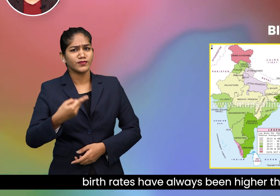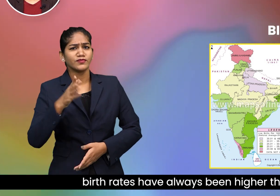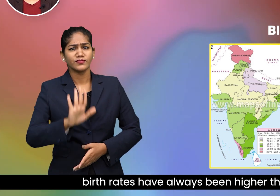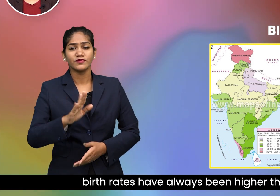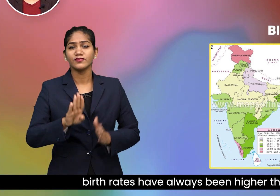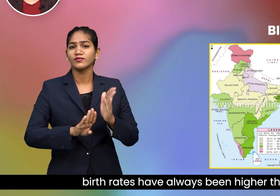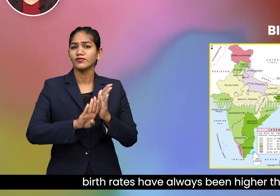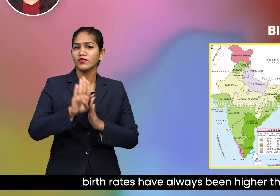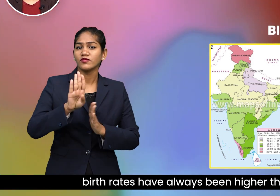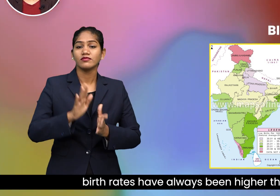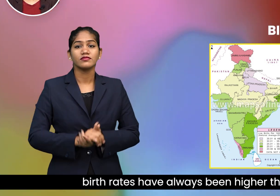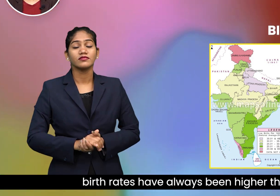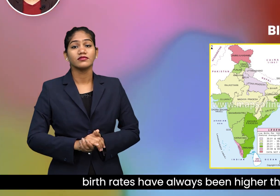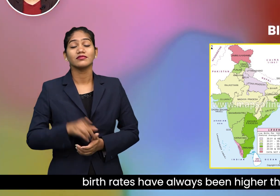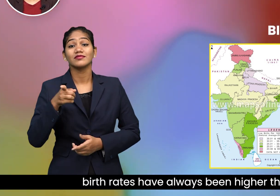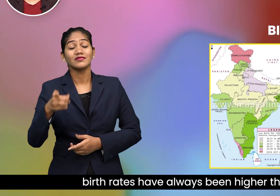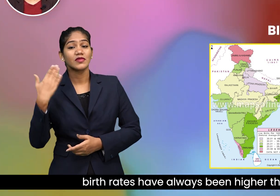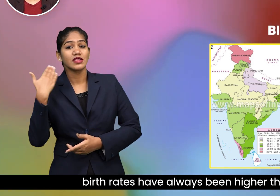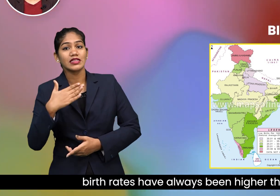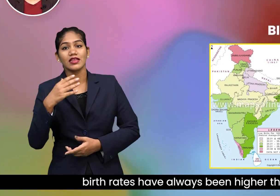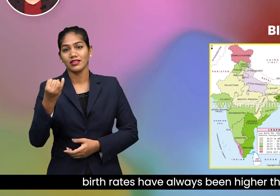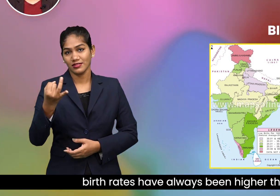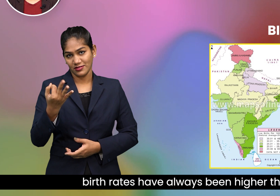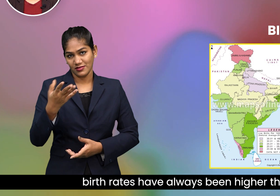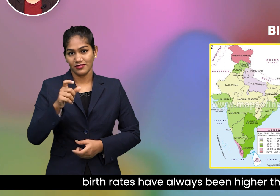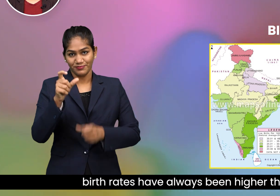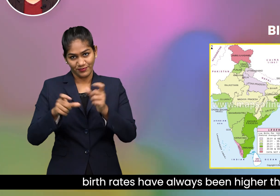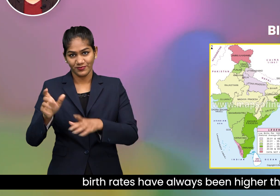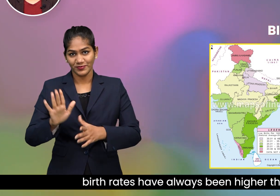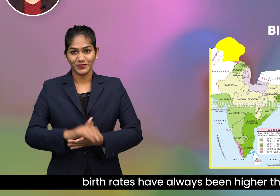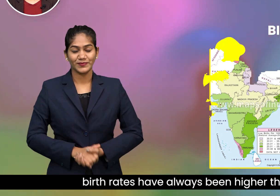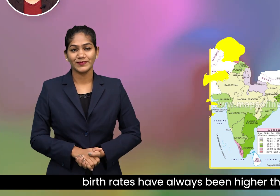been higher than death rates.